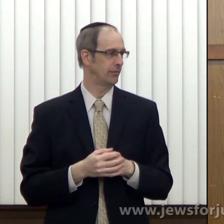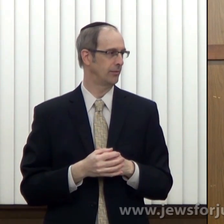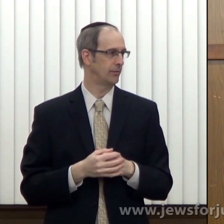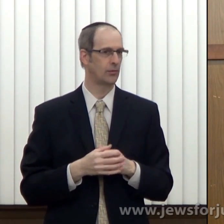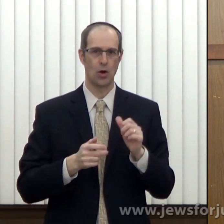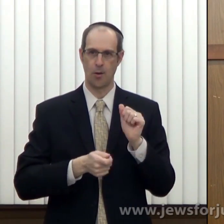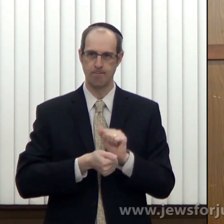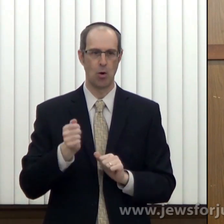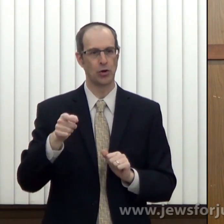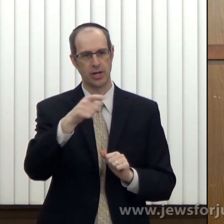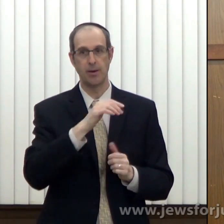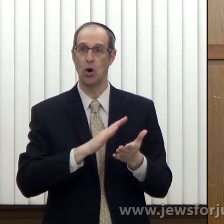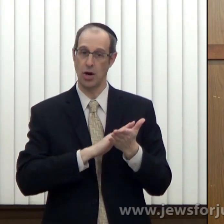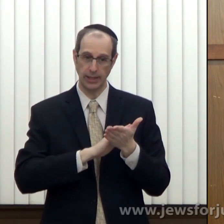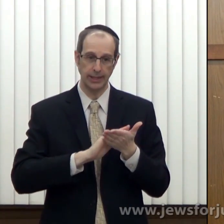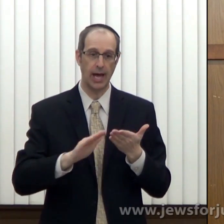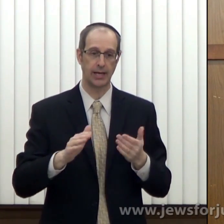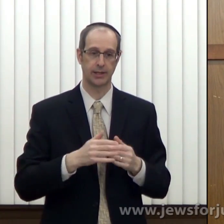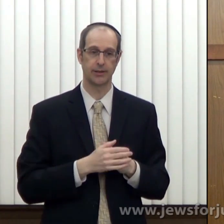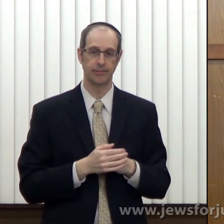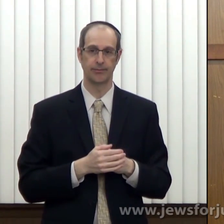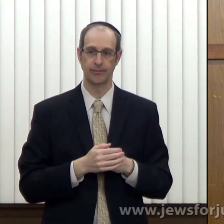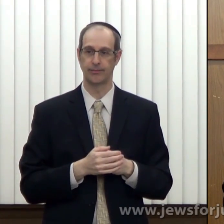Most of them were very nice to me.